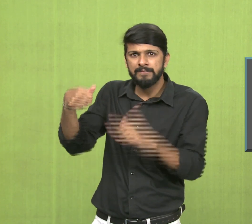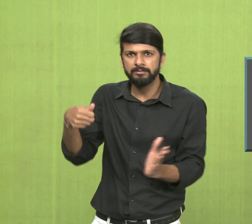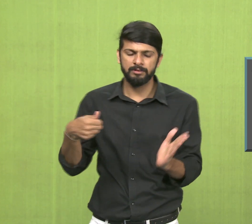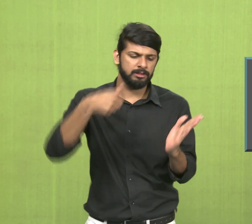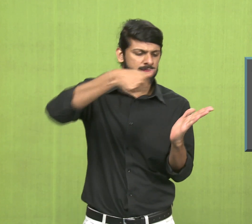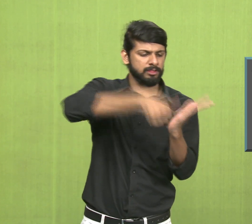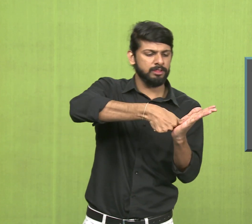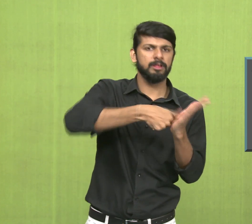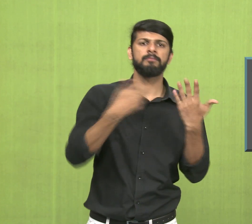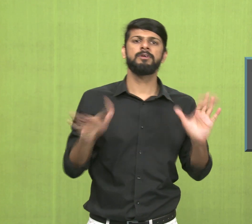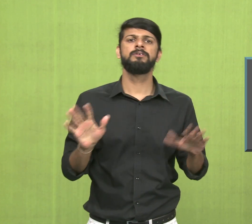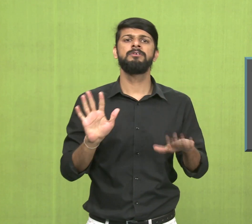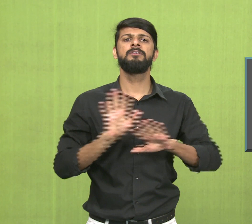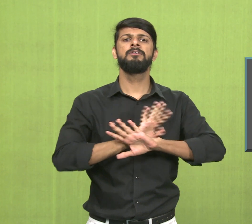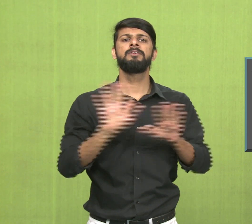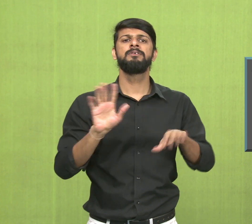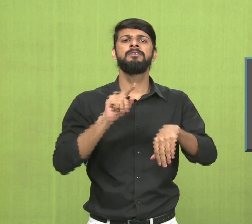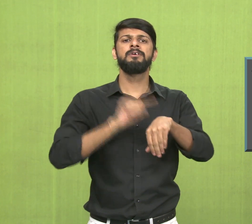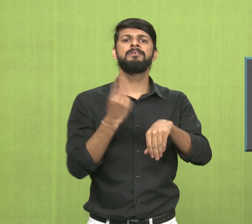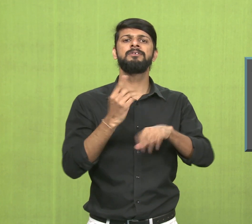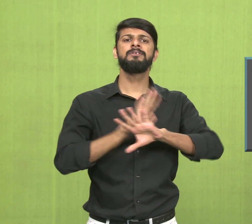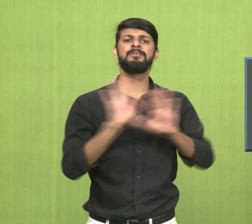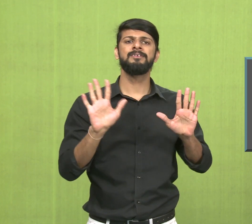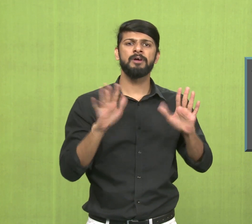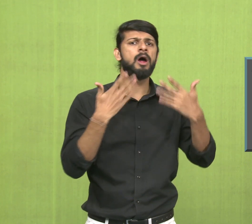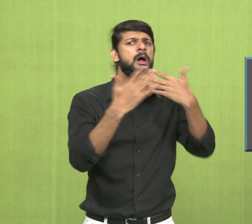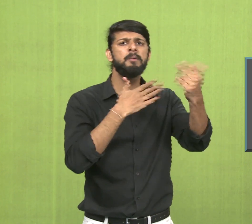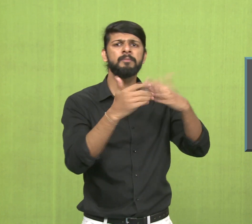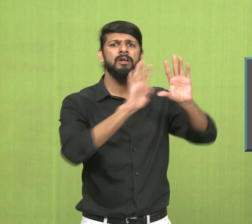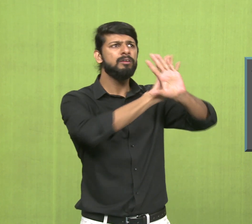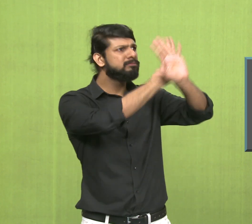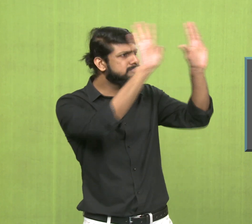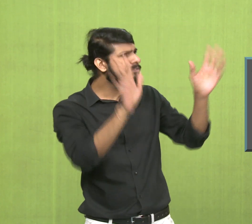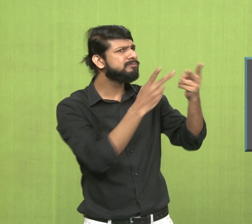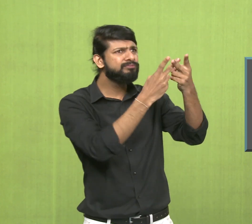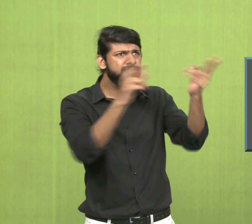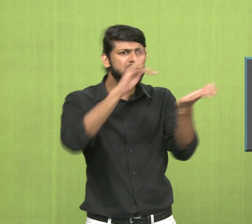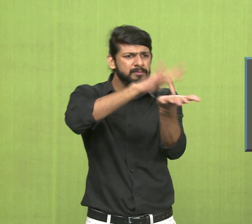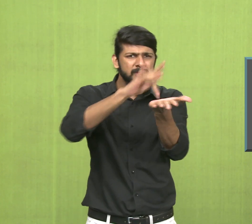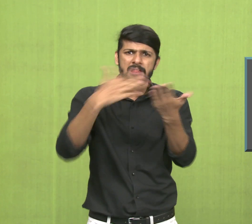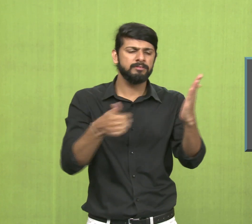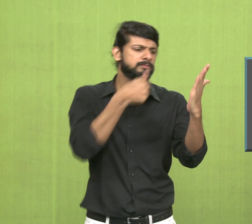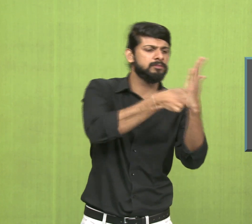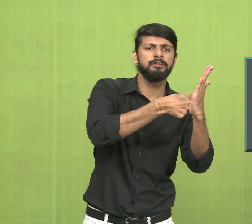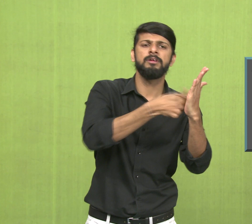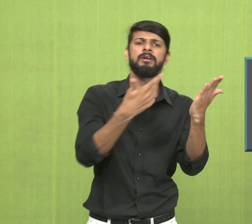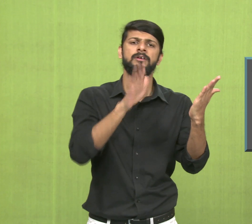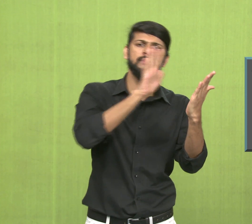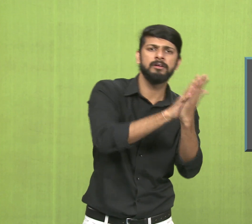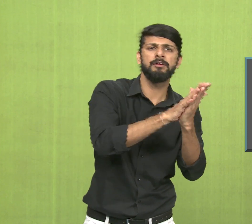Whatever type of color you are using, dip or place your finger or your thumb, the tip part, and then